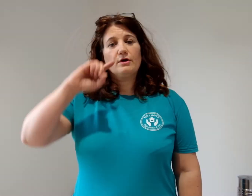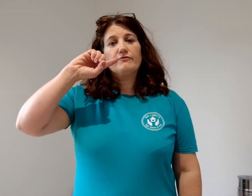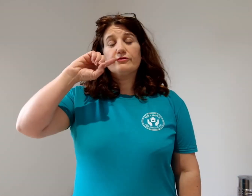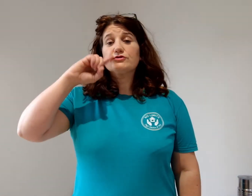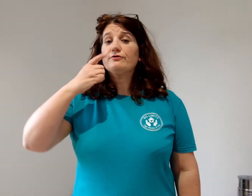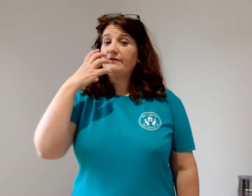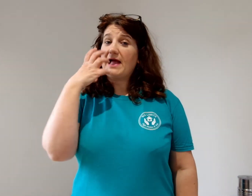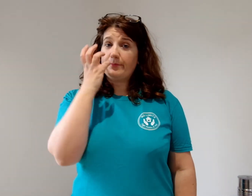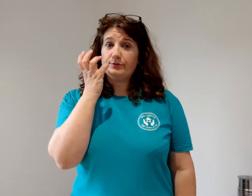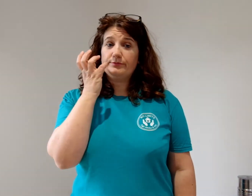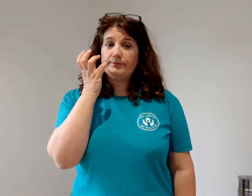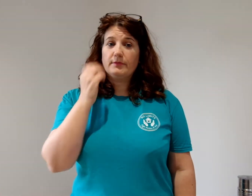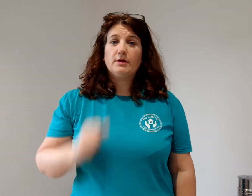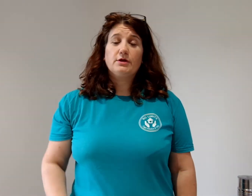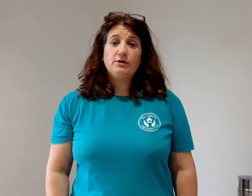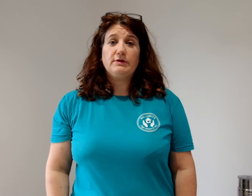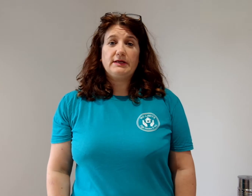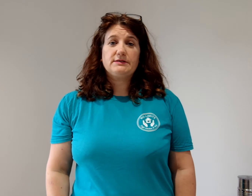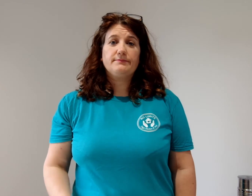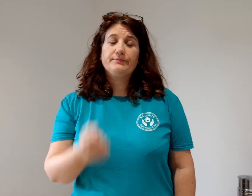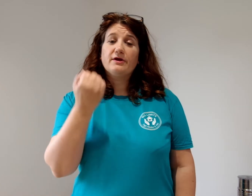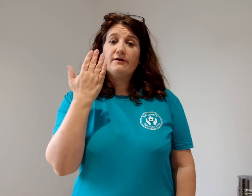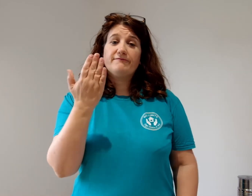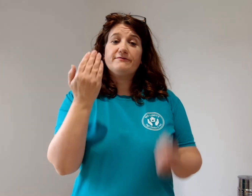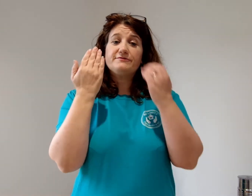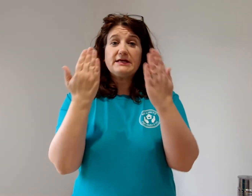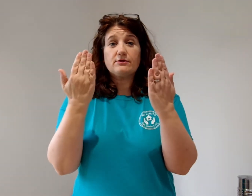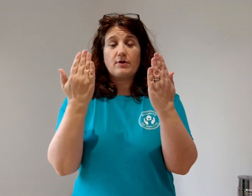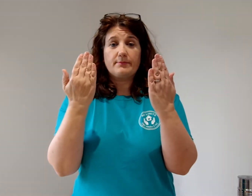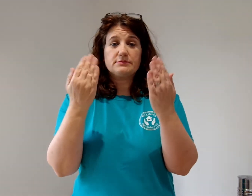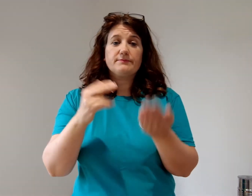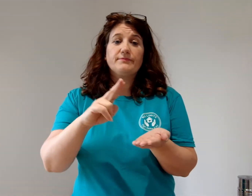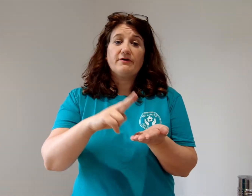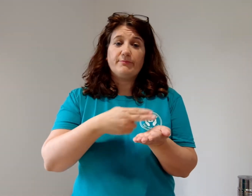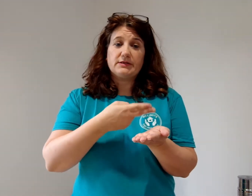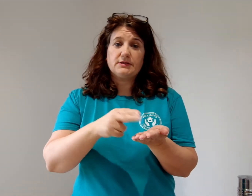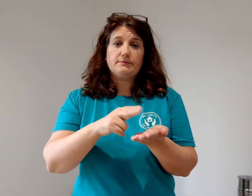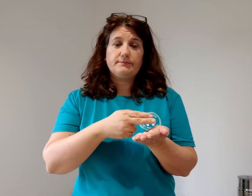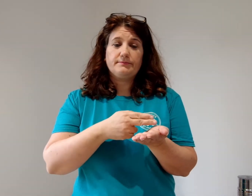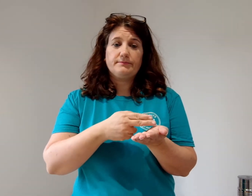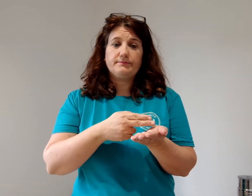For the toffee apple, you need 15 grams of butter,